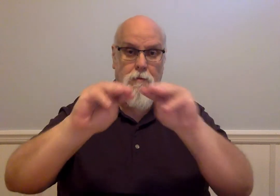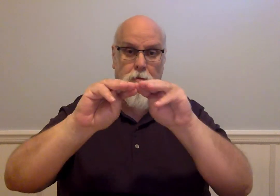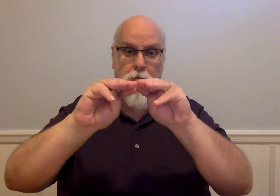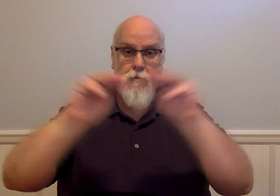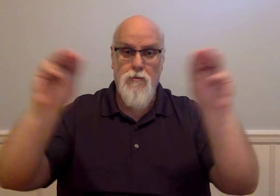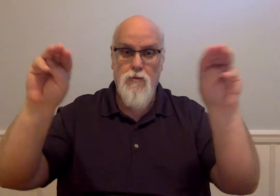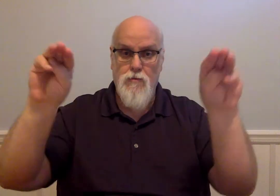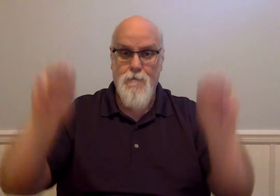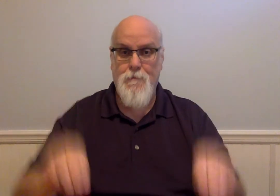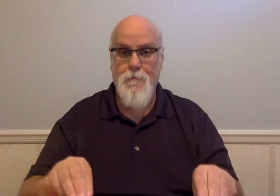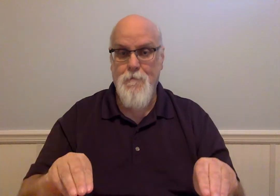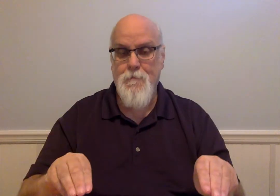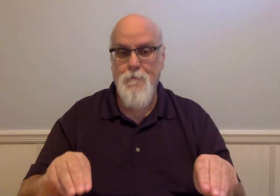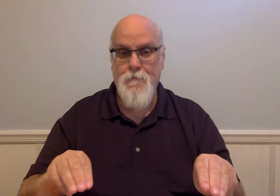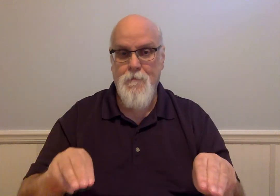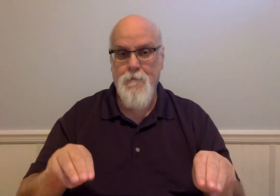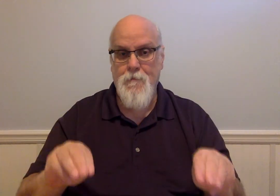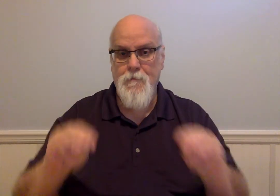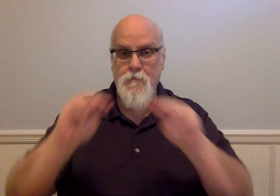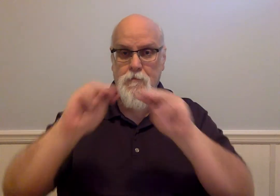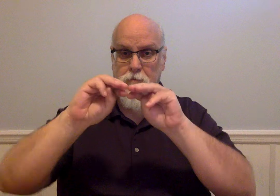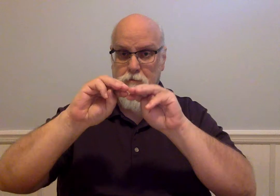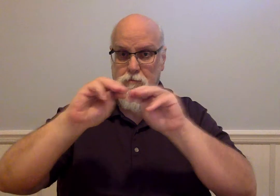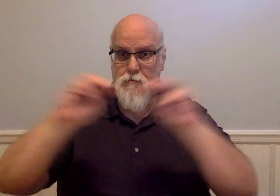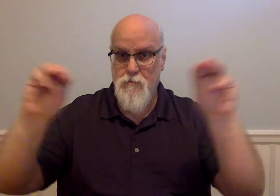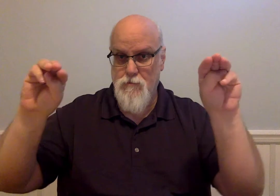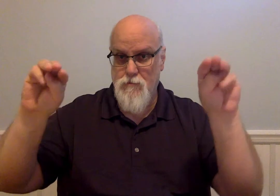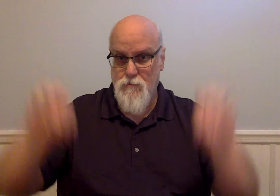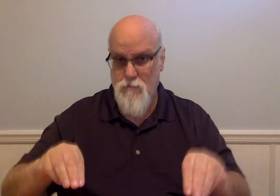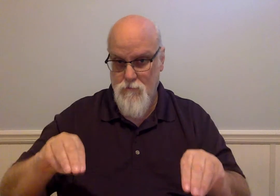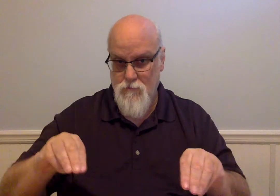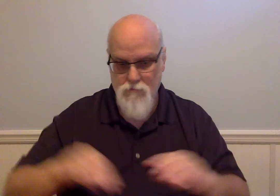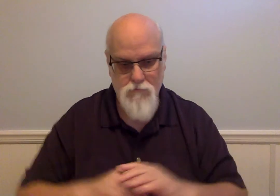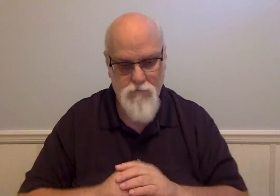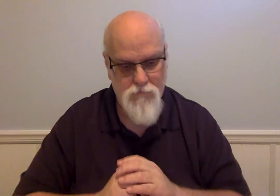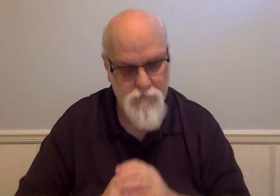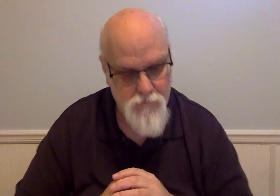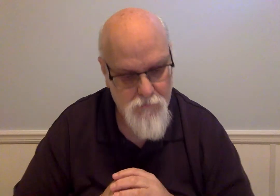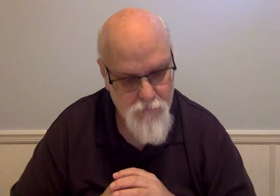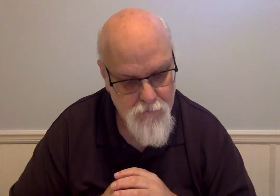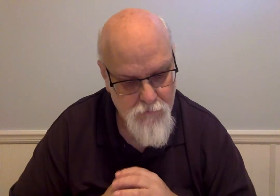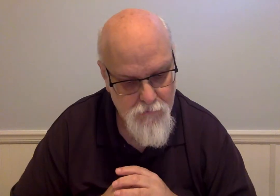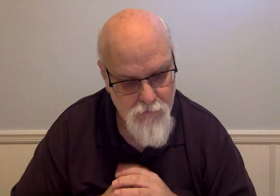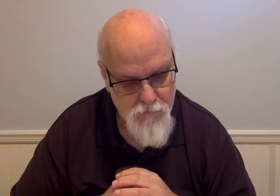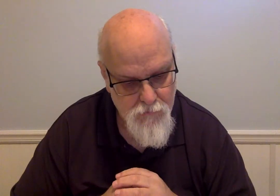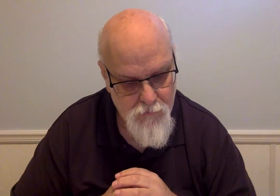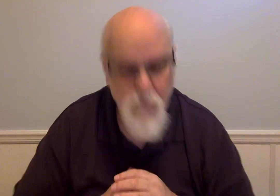Museum is an M and you go straight across and then down. Museum.